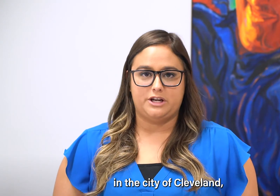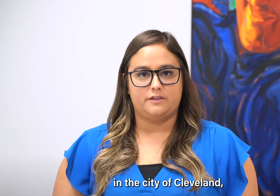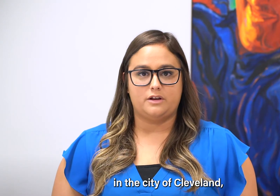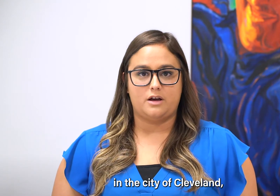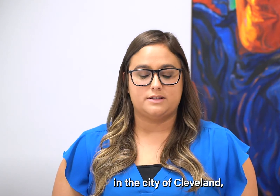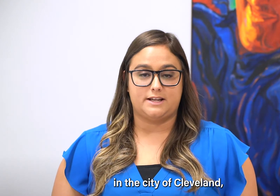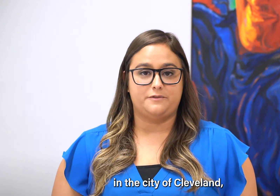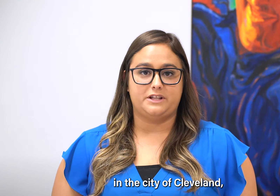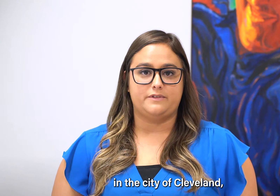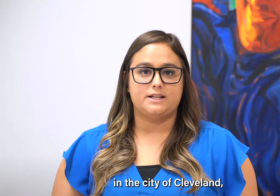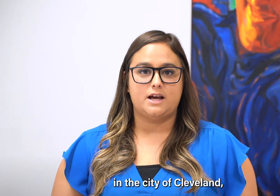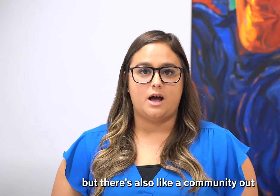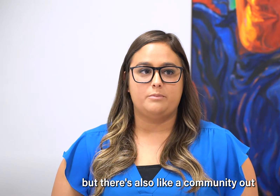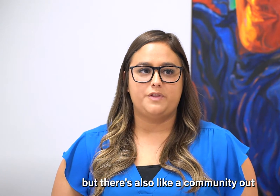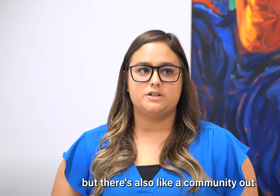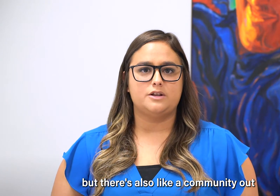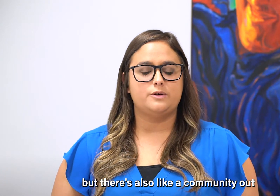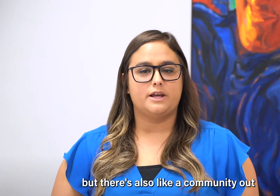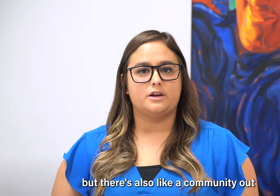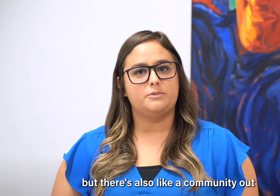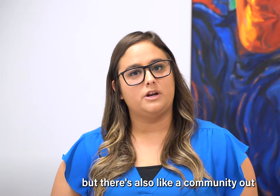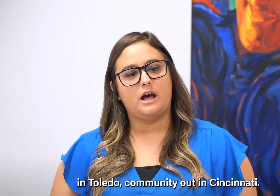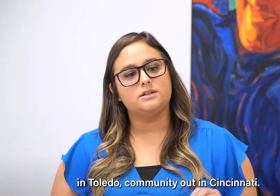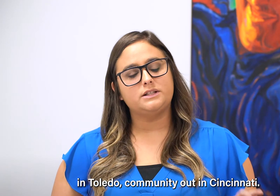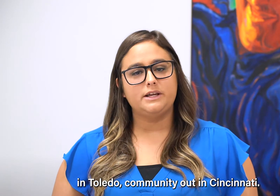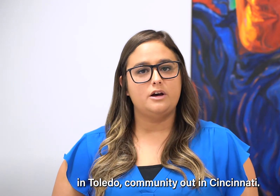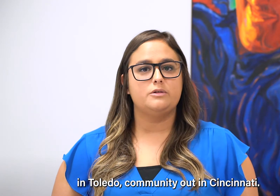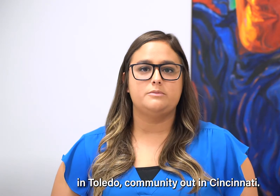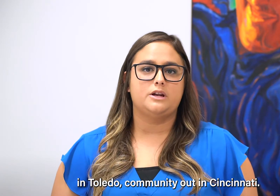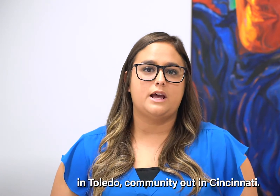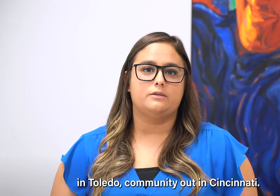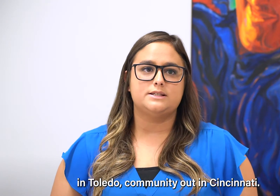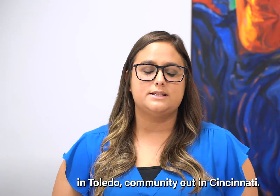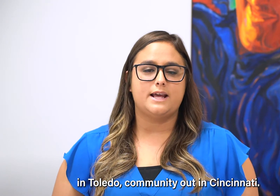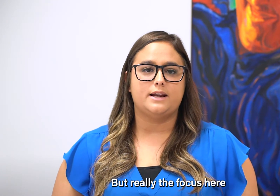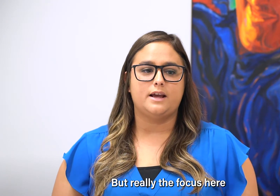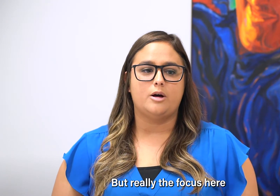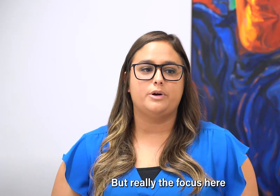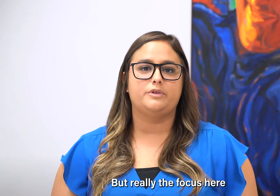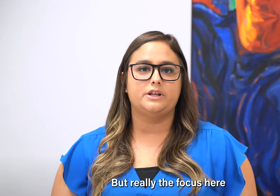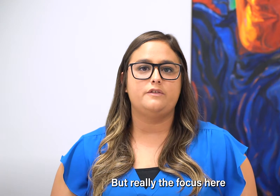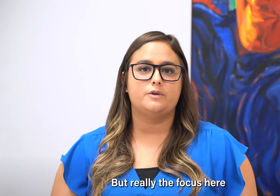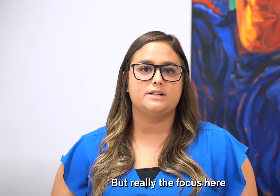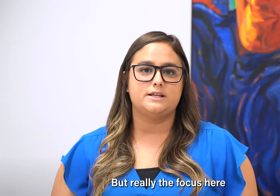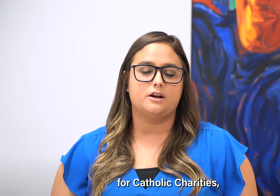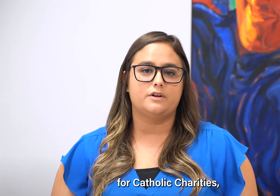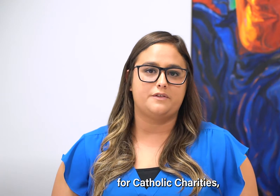in the city of Cleveland, but there's also like a community out in Toledo, community out in Cincinnati, but really the focus here for Catholic Charities,